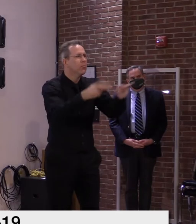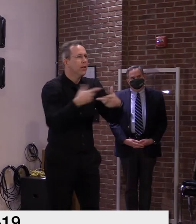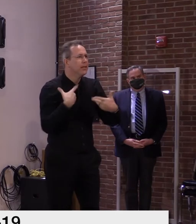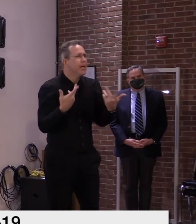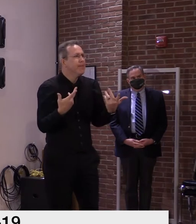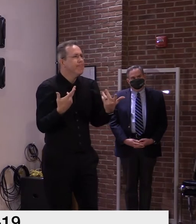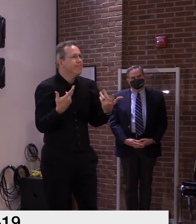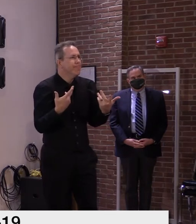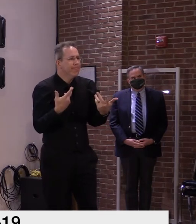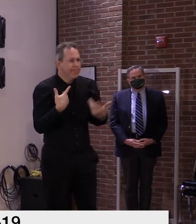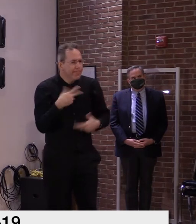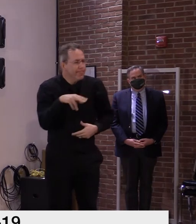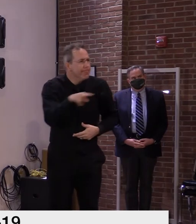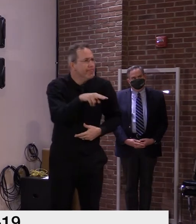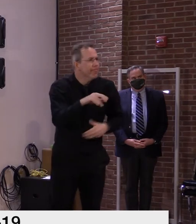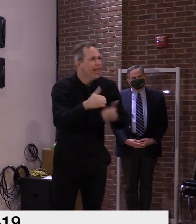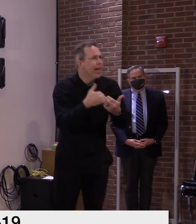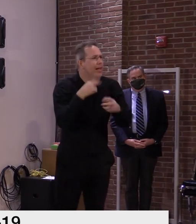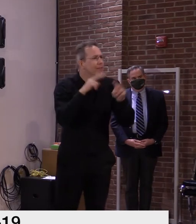Smith?